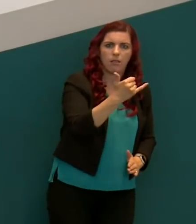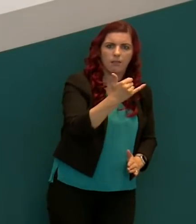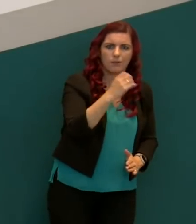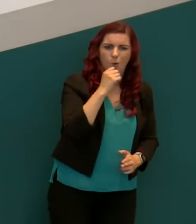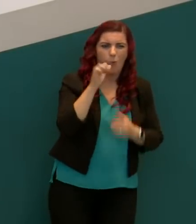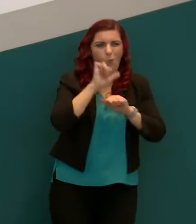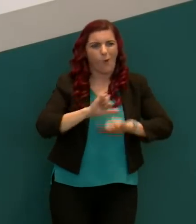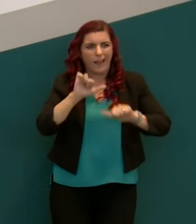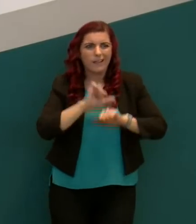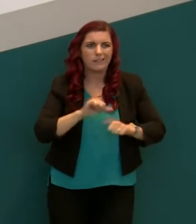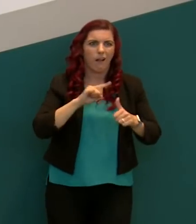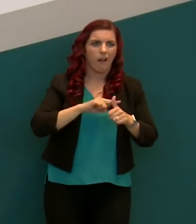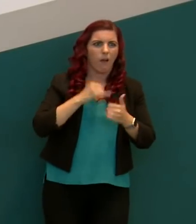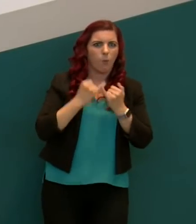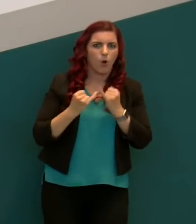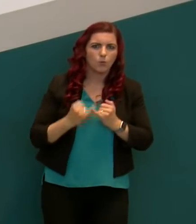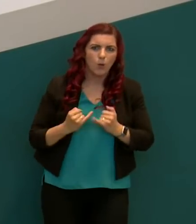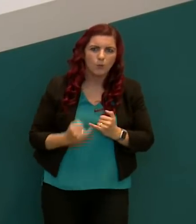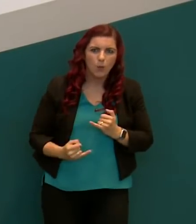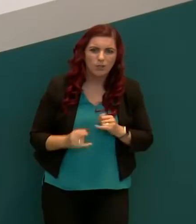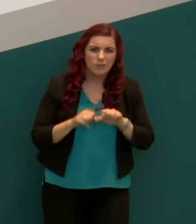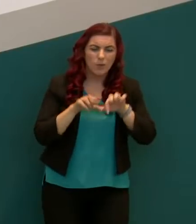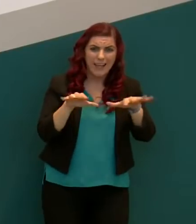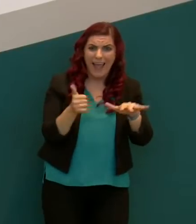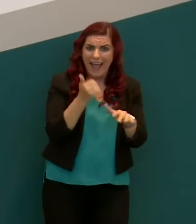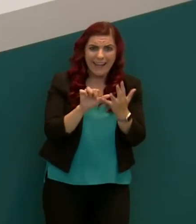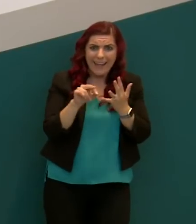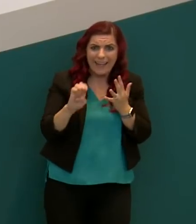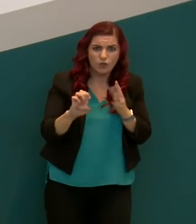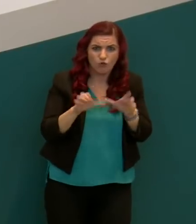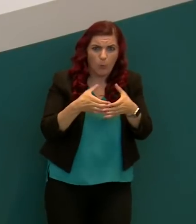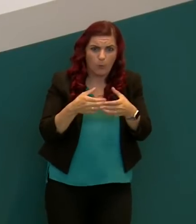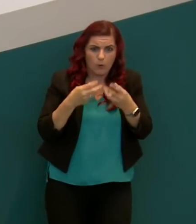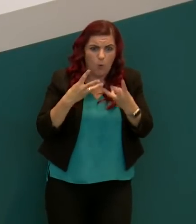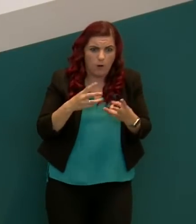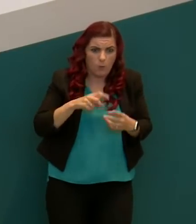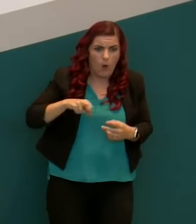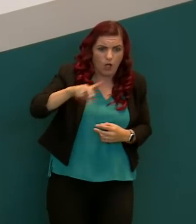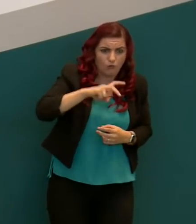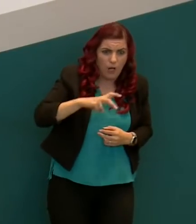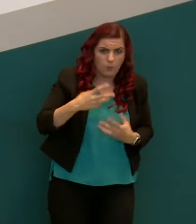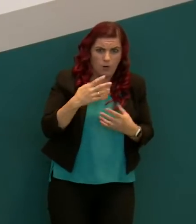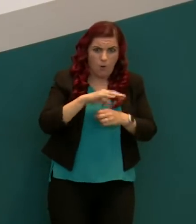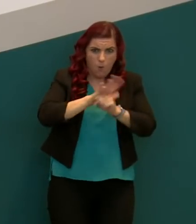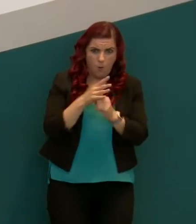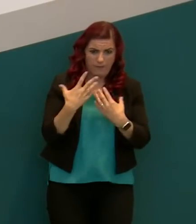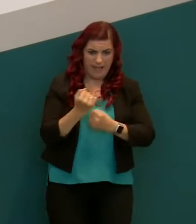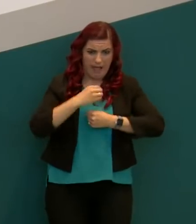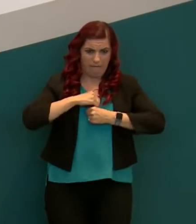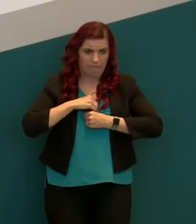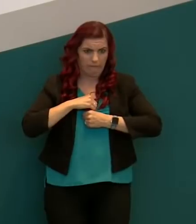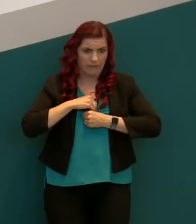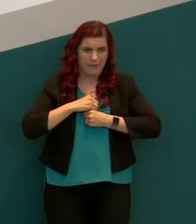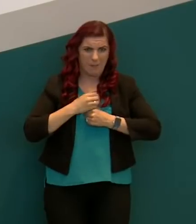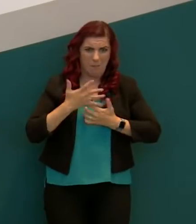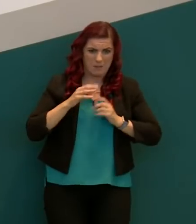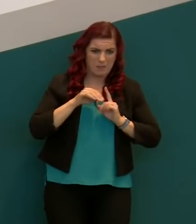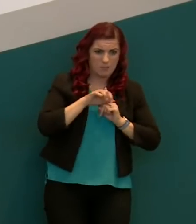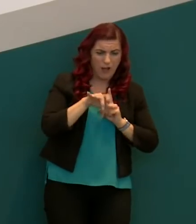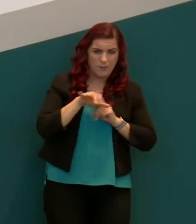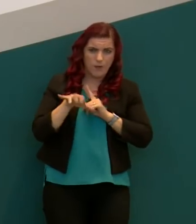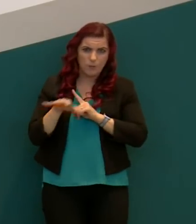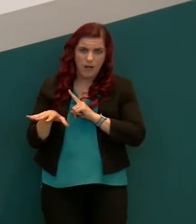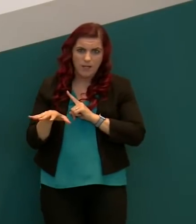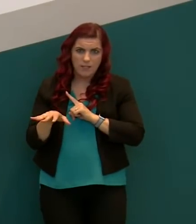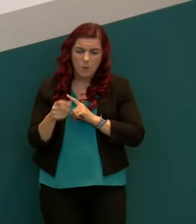is people of any age walking around with this disease and potentially spreading it to